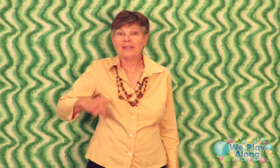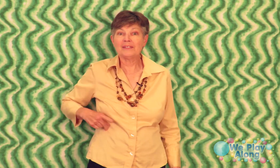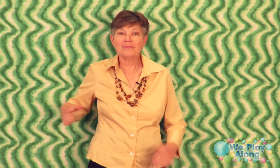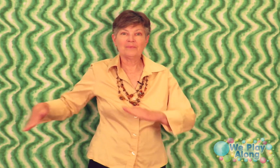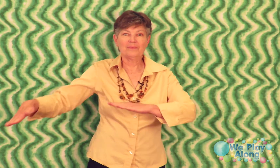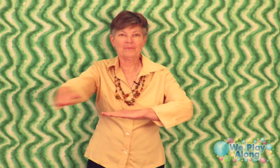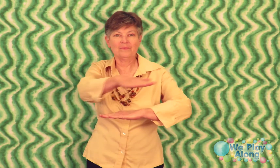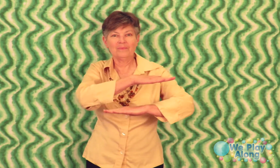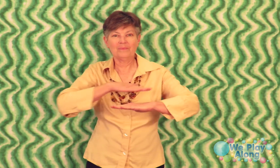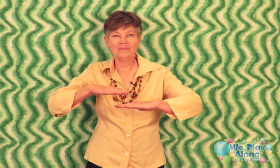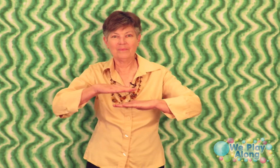his...